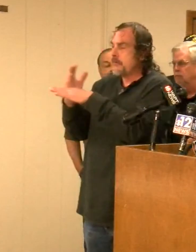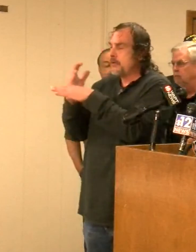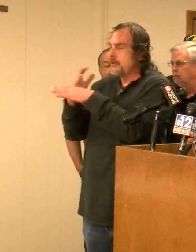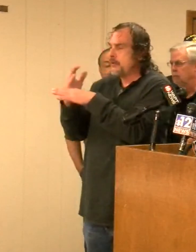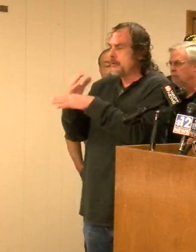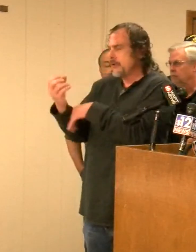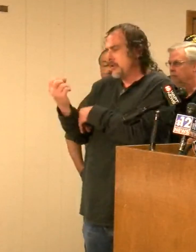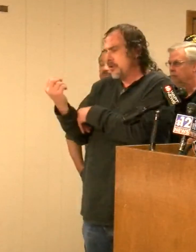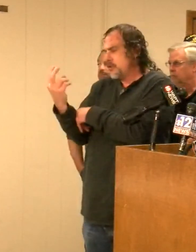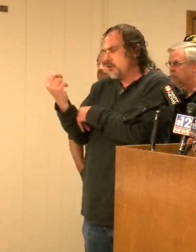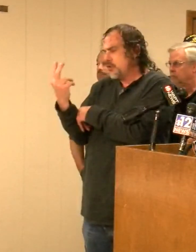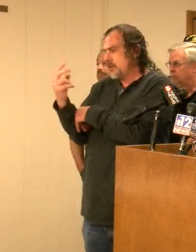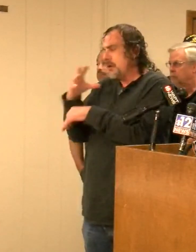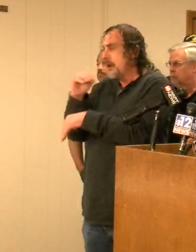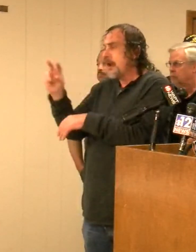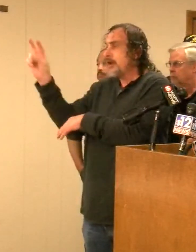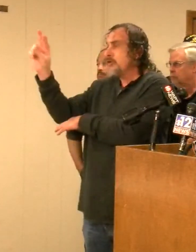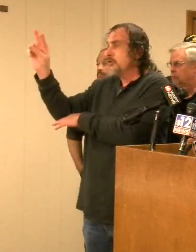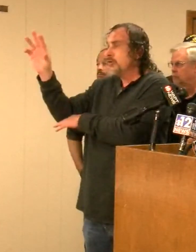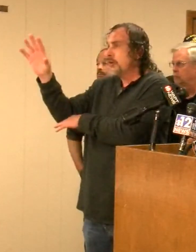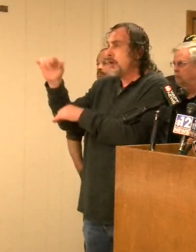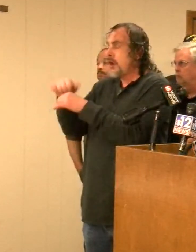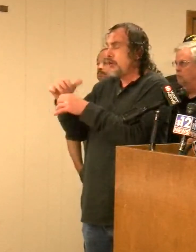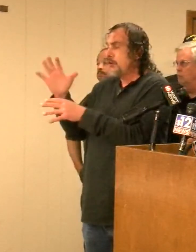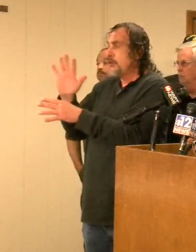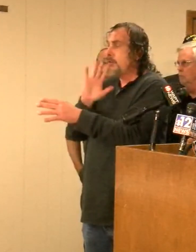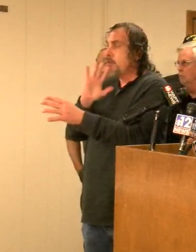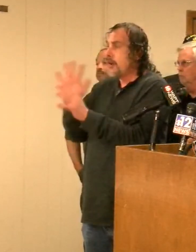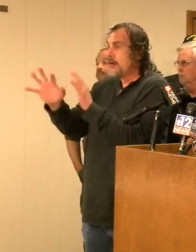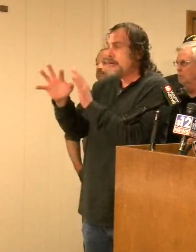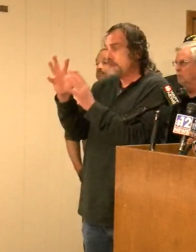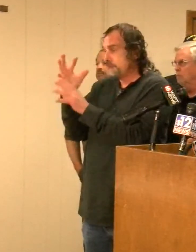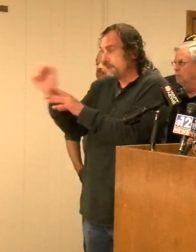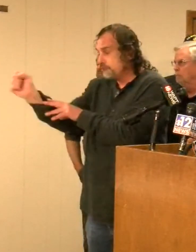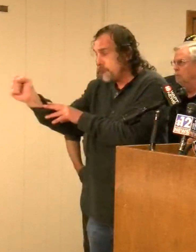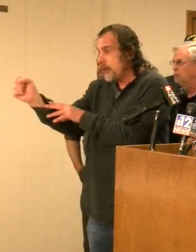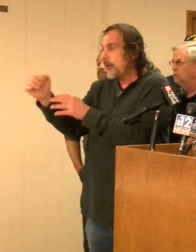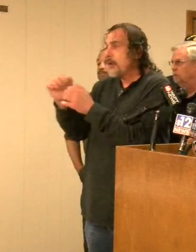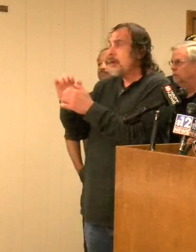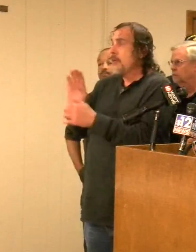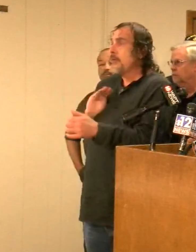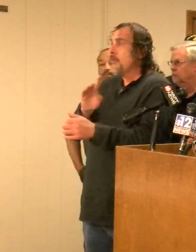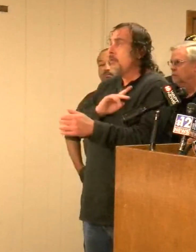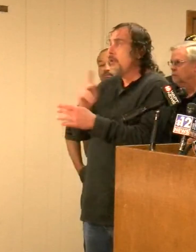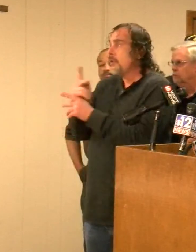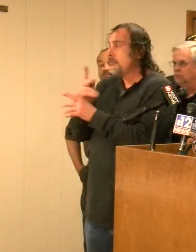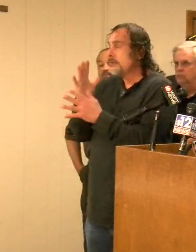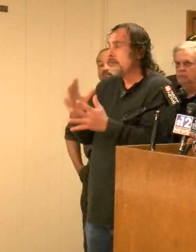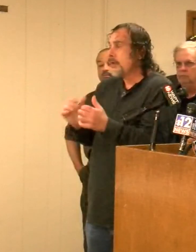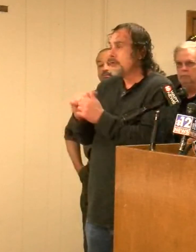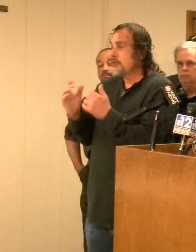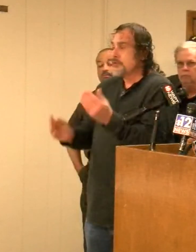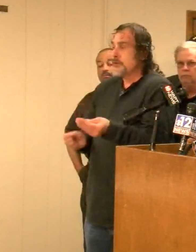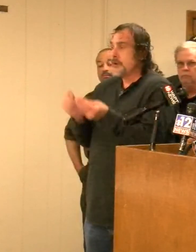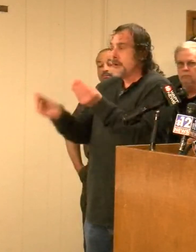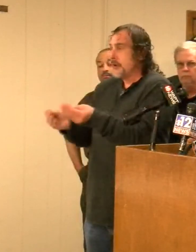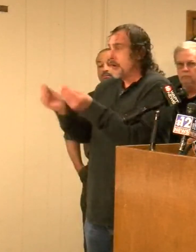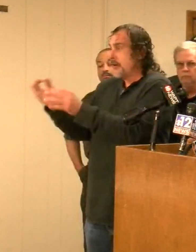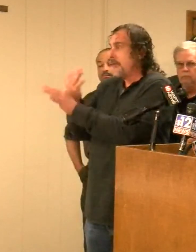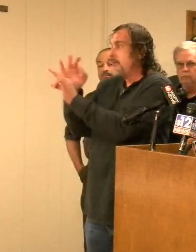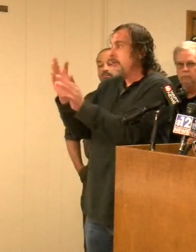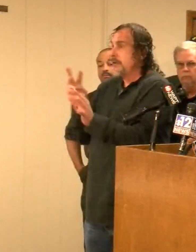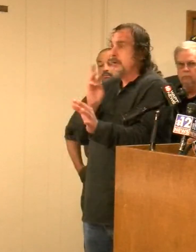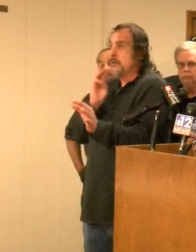hours of 12 and 2, or until the water runs out, the Board of Supervisors will give out